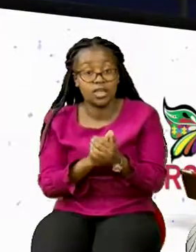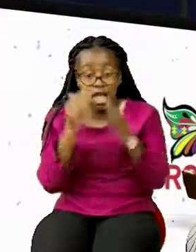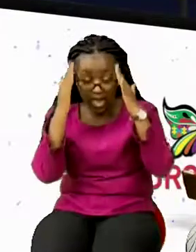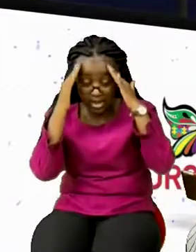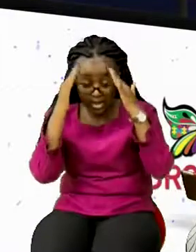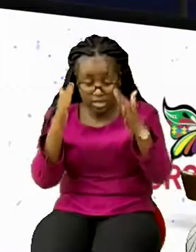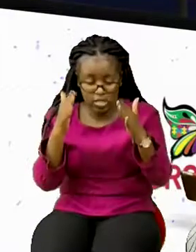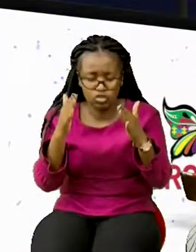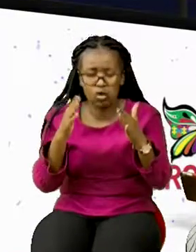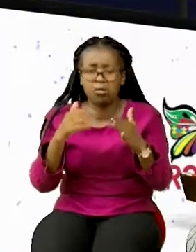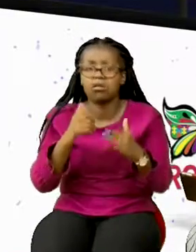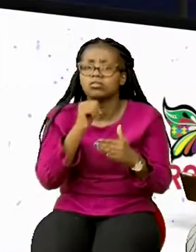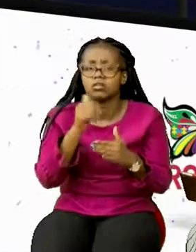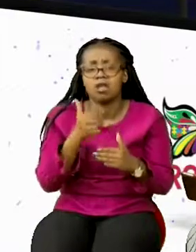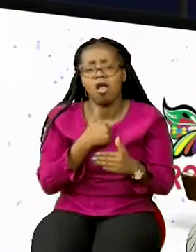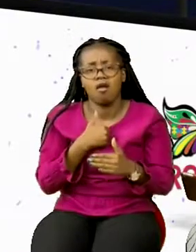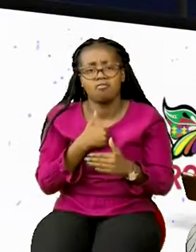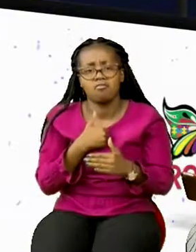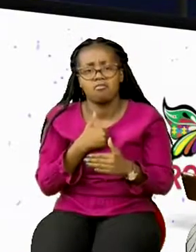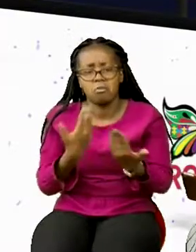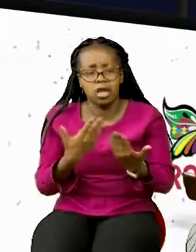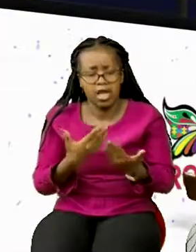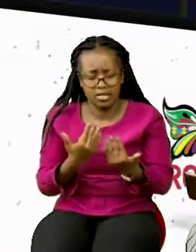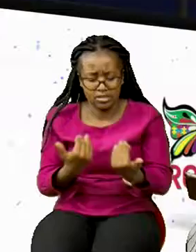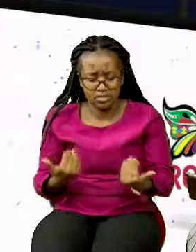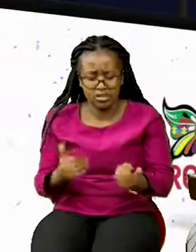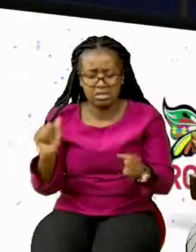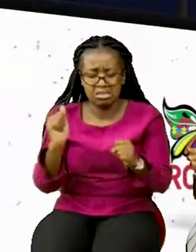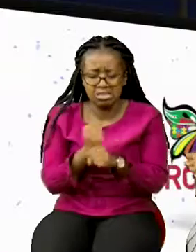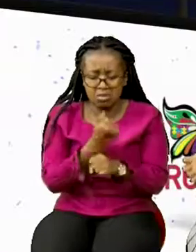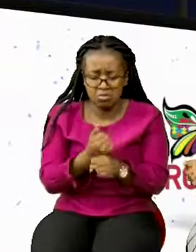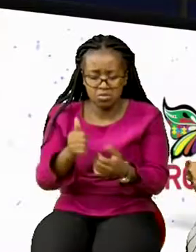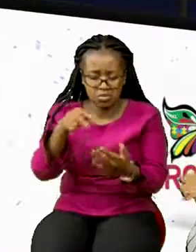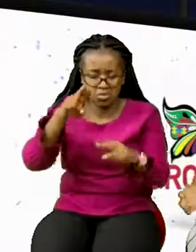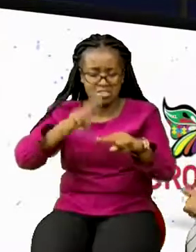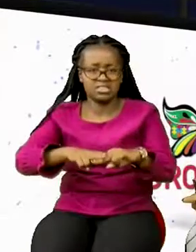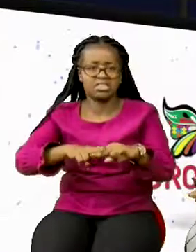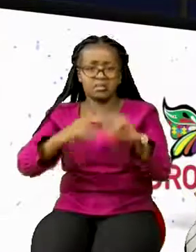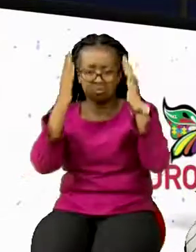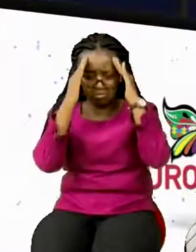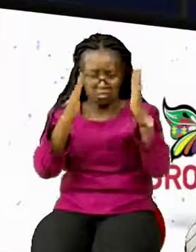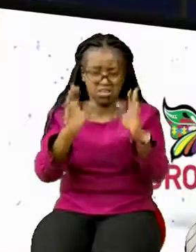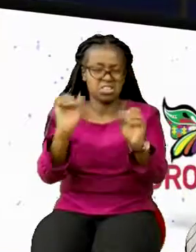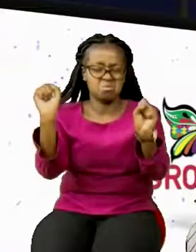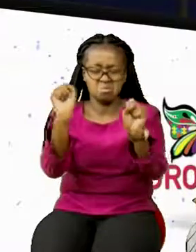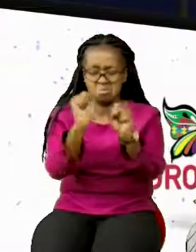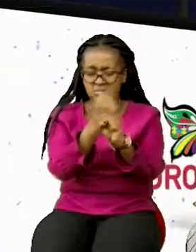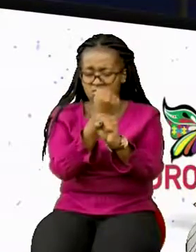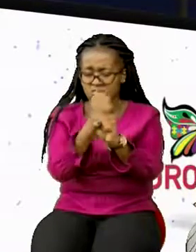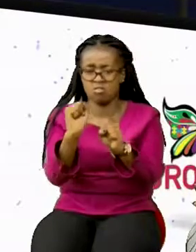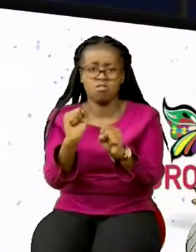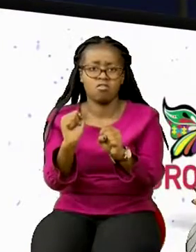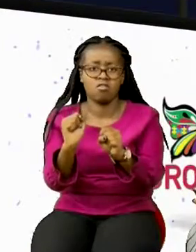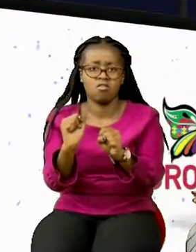attention deficit disorder, where the child cannot actually sit still and pay attention to what it is that they are